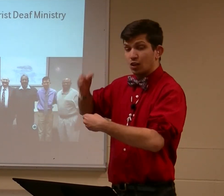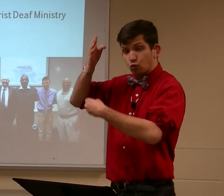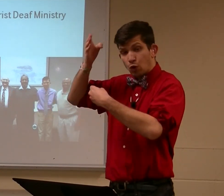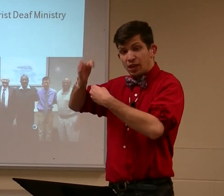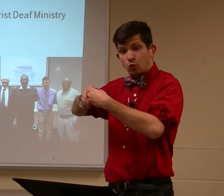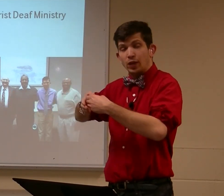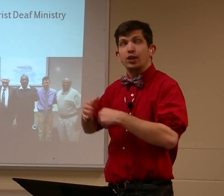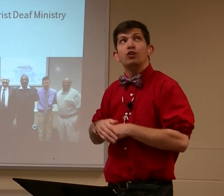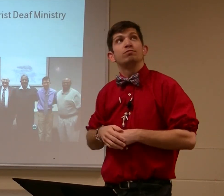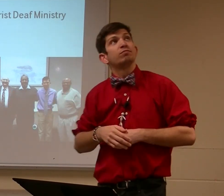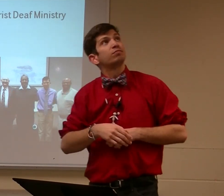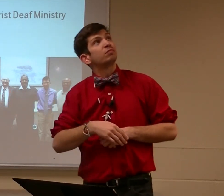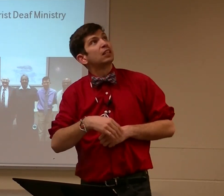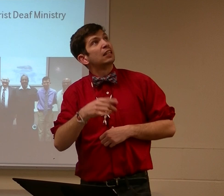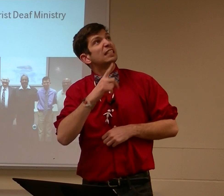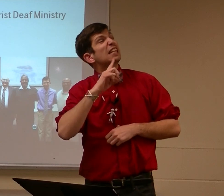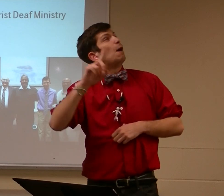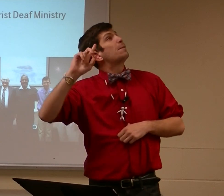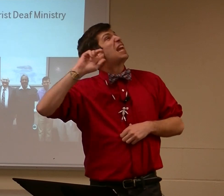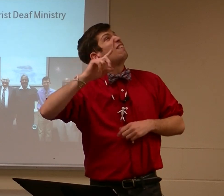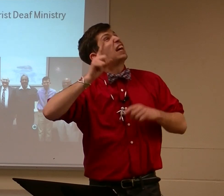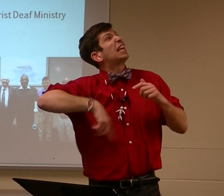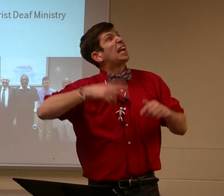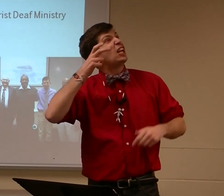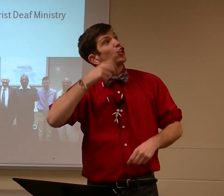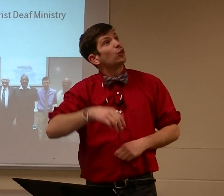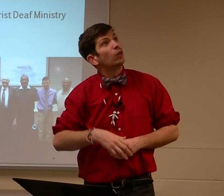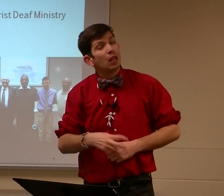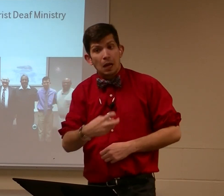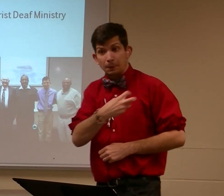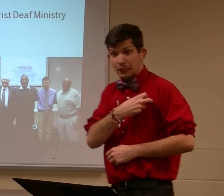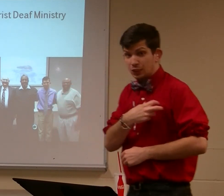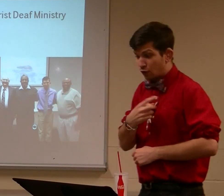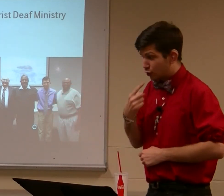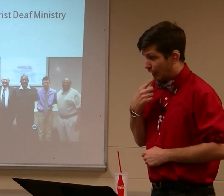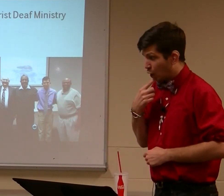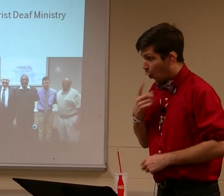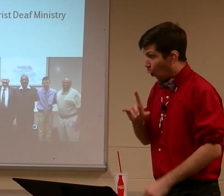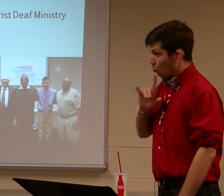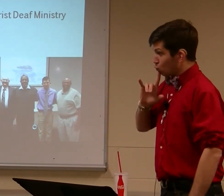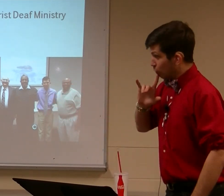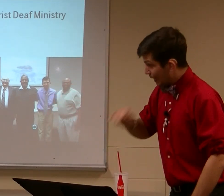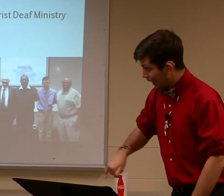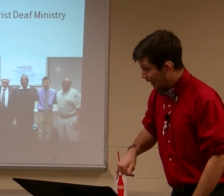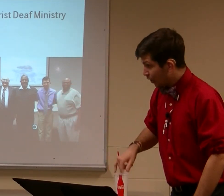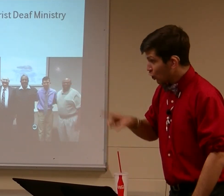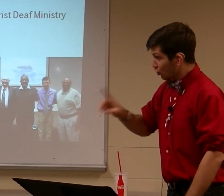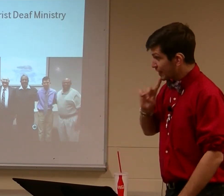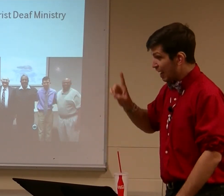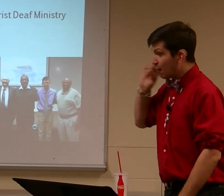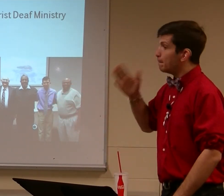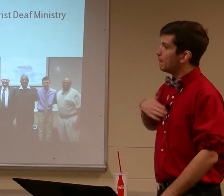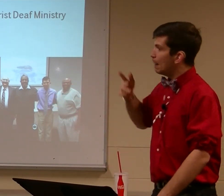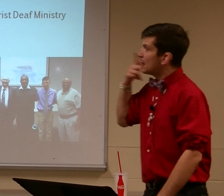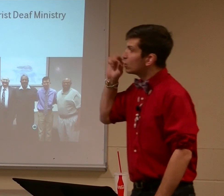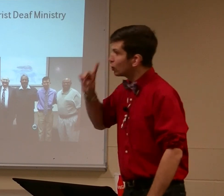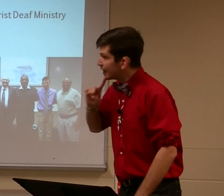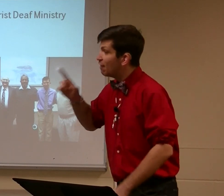rolled down the window, said, "I'm deaf, I can't hear you." The police officer said, "Really? You're deaf? My parents are deaf. I